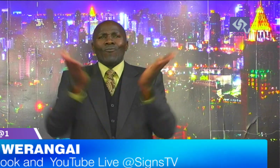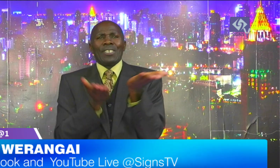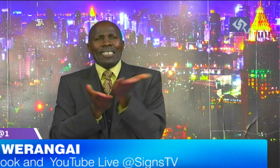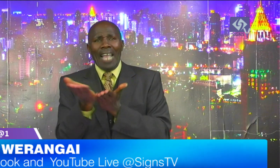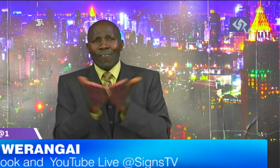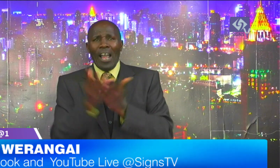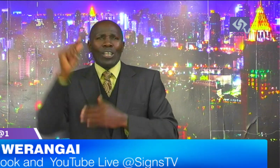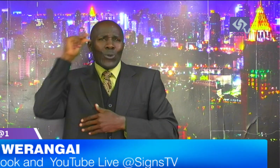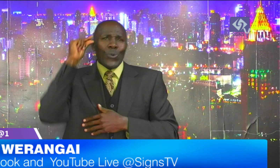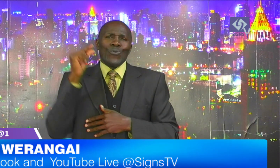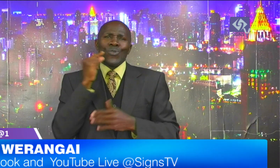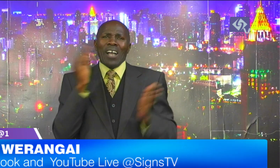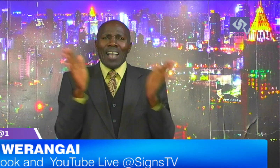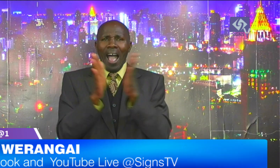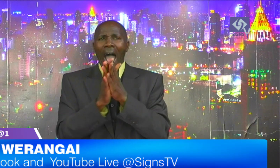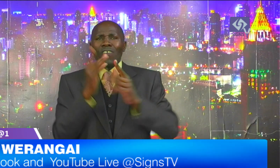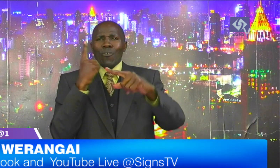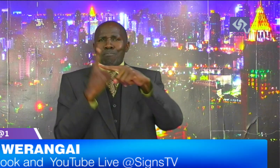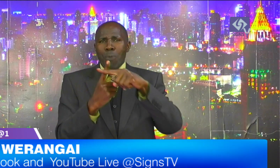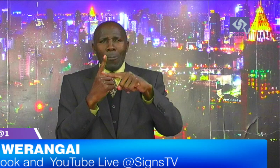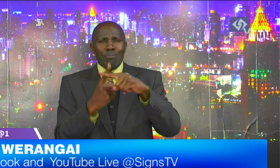Public Service, Gender and Affirmative Action,